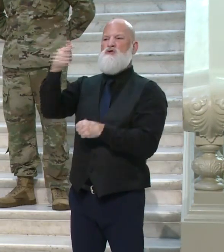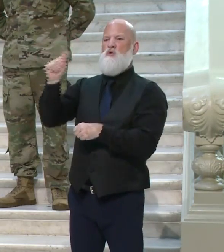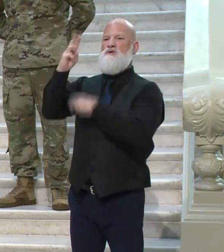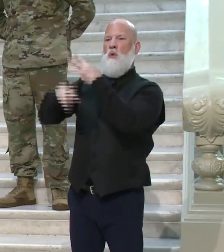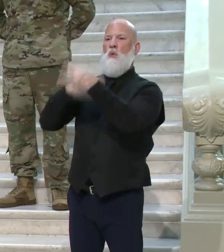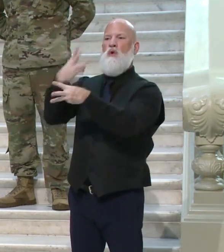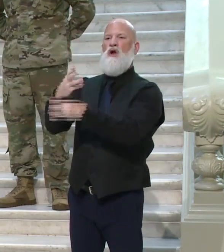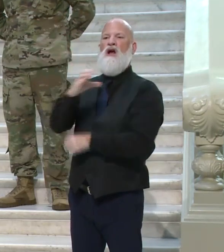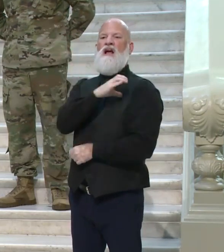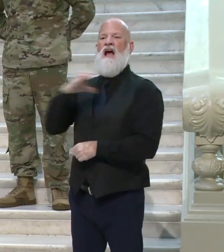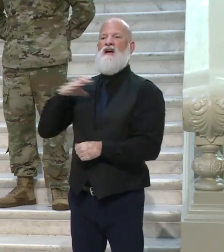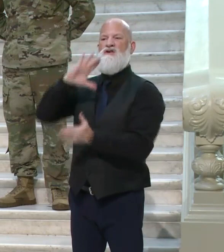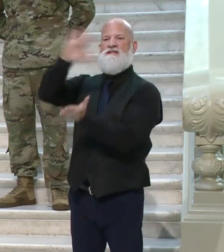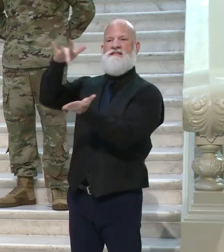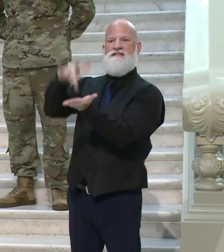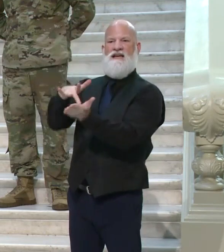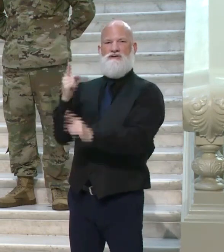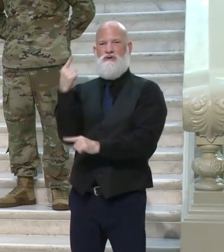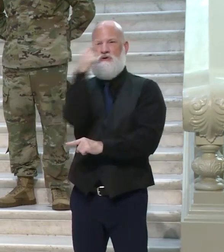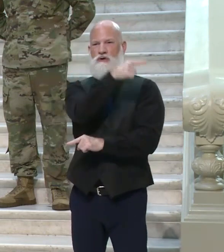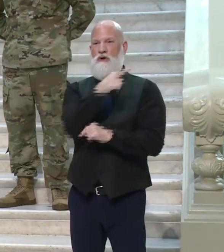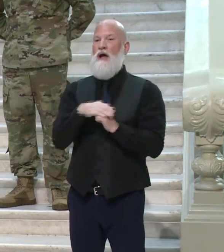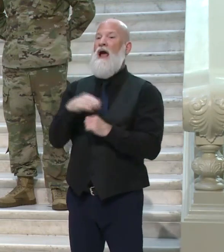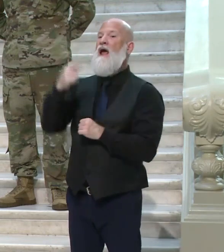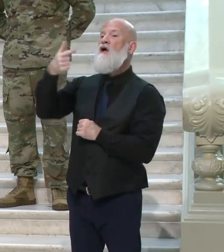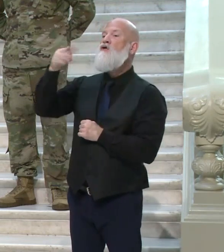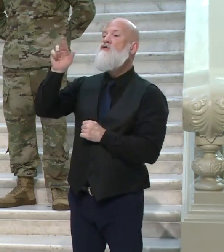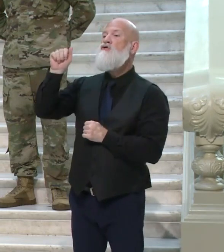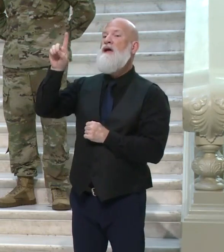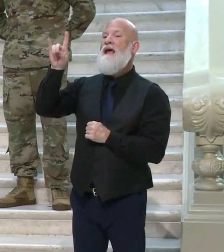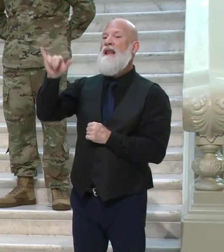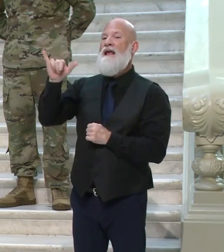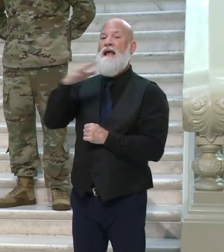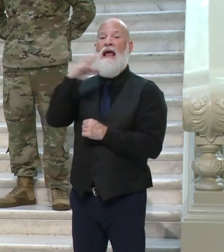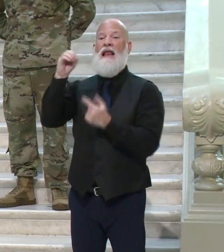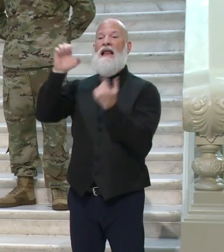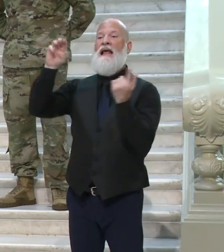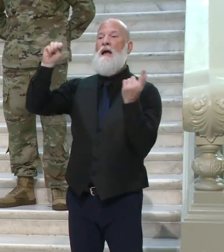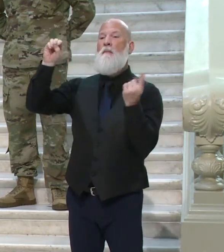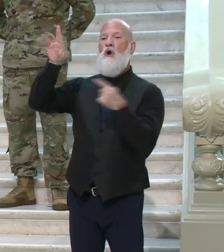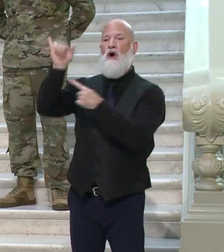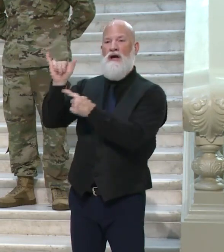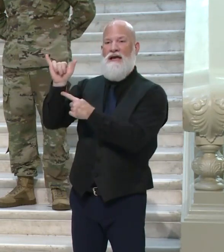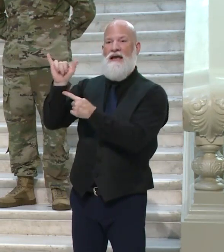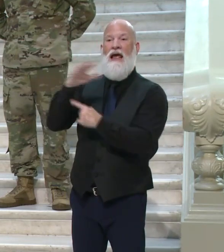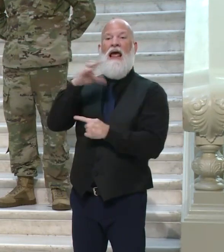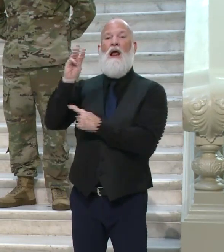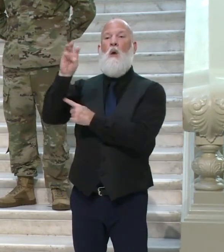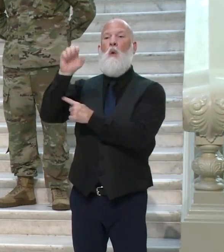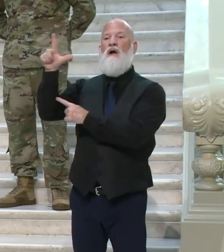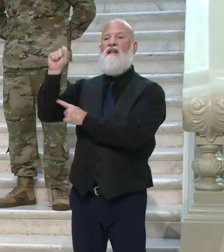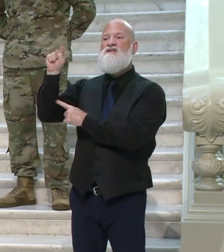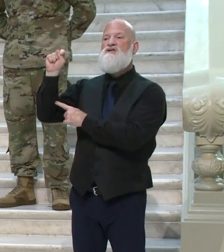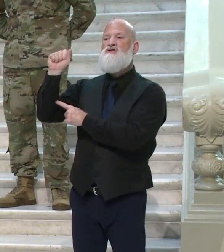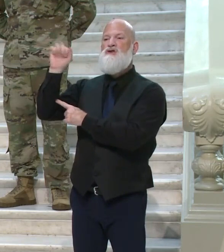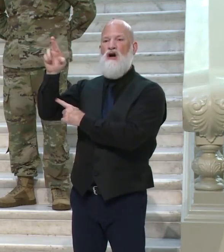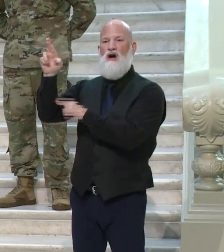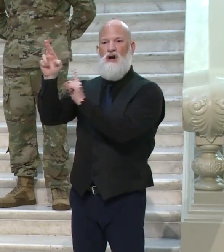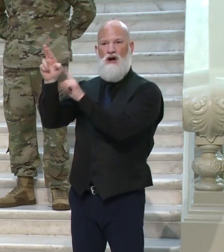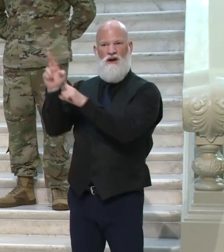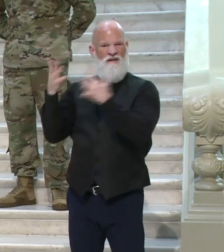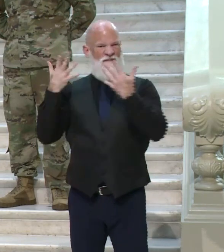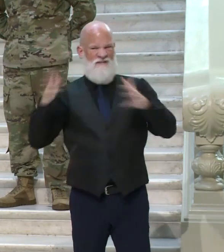were transferred from Grady, Emory, and Wellstar to open acute care hospital beds for incoming